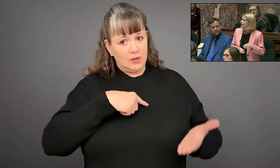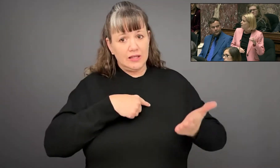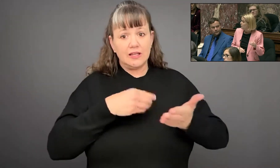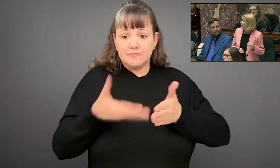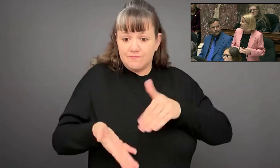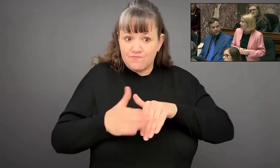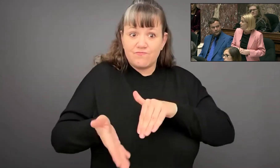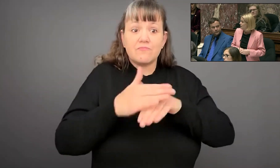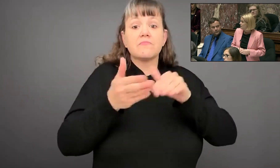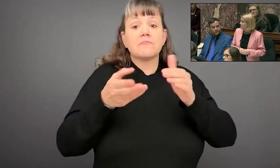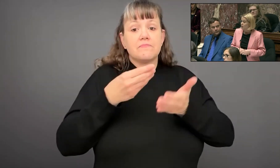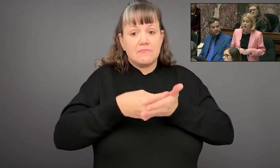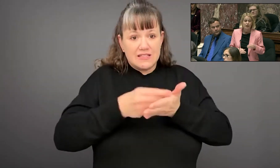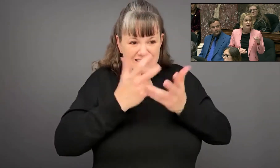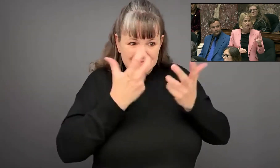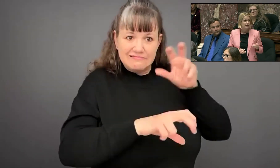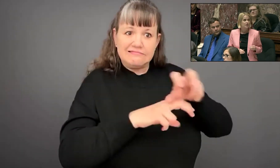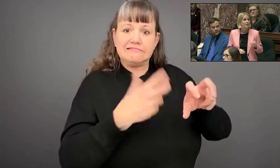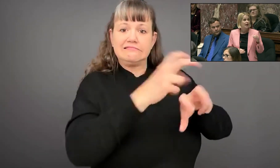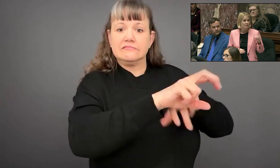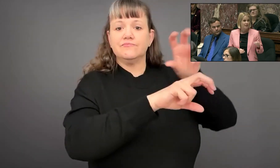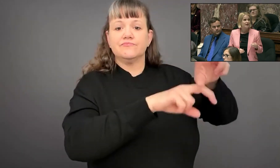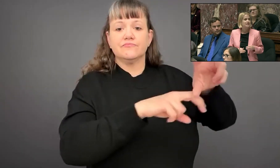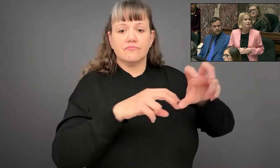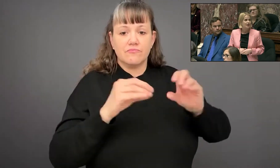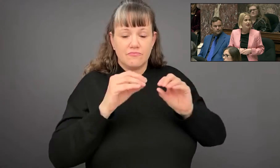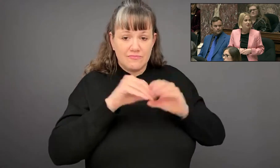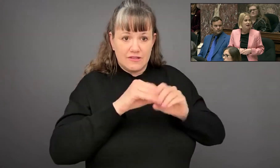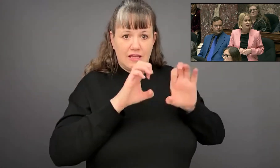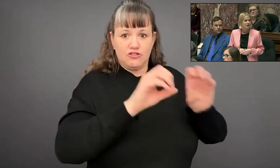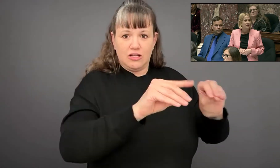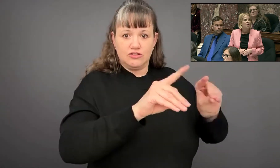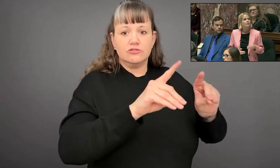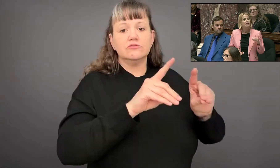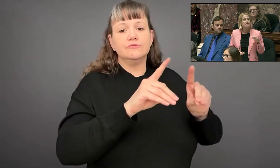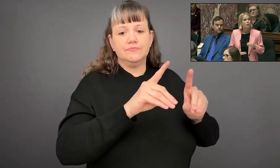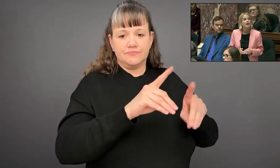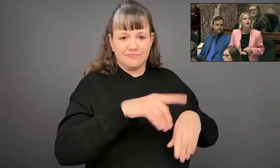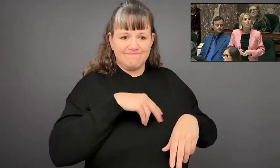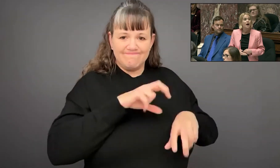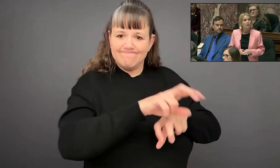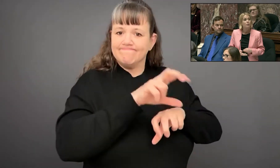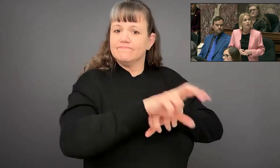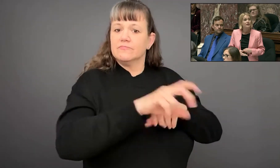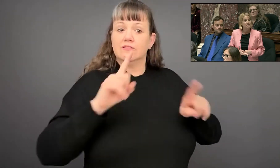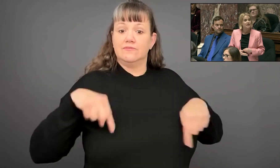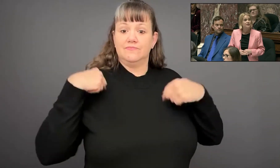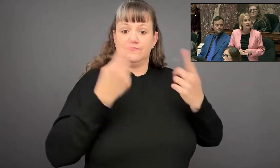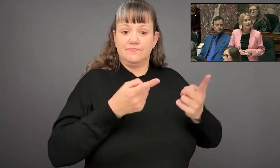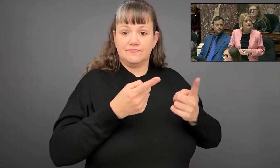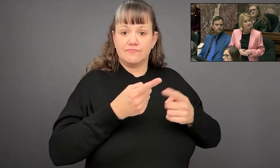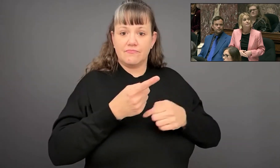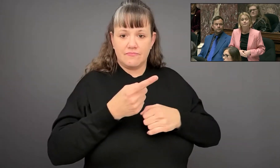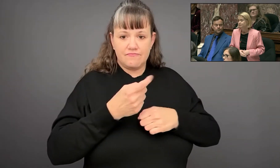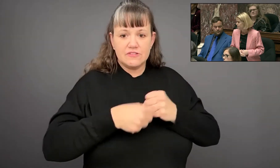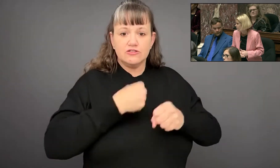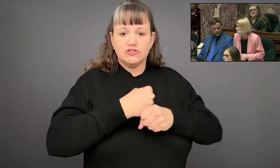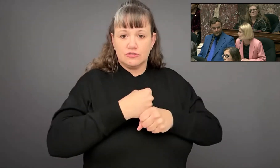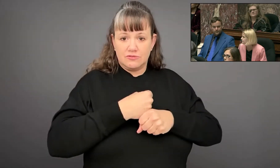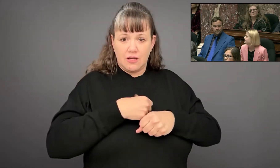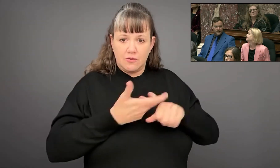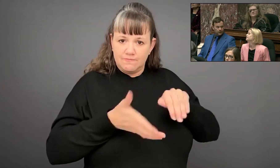government, and we will continue to do so. We will continue to make commitments around education because we know how important this is for kids.